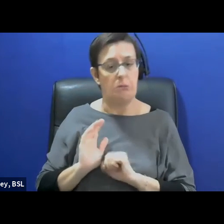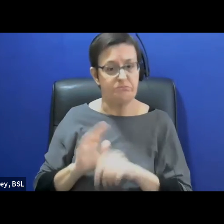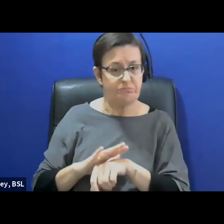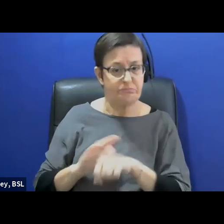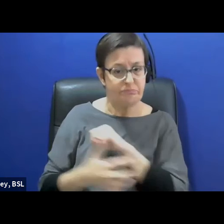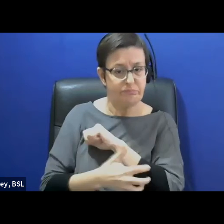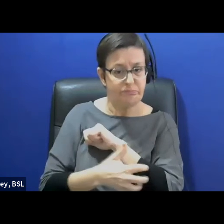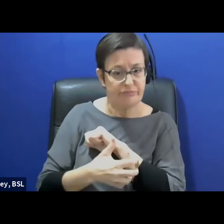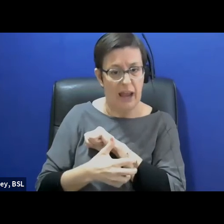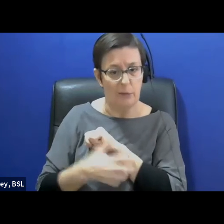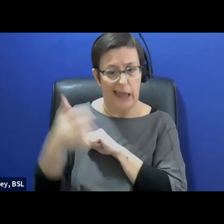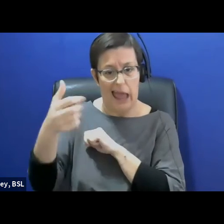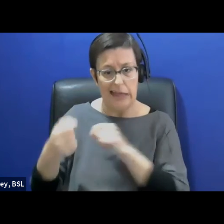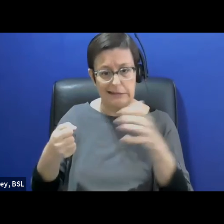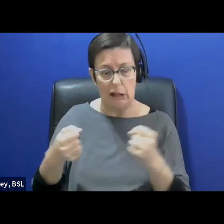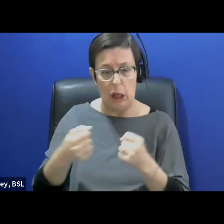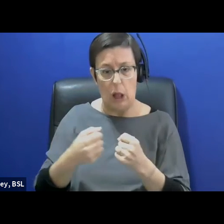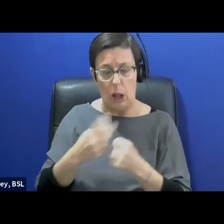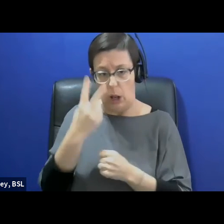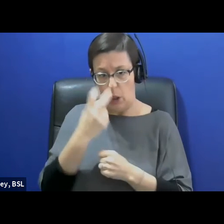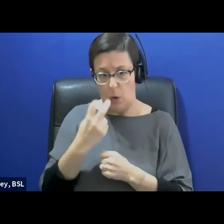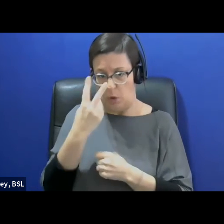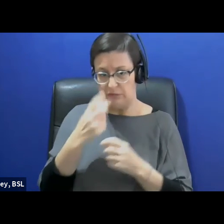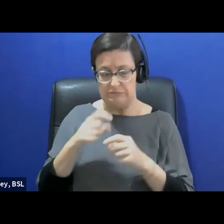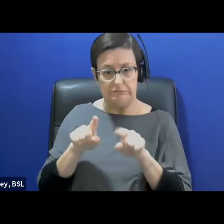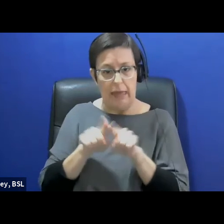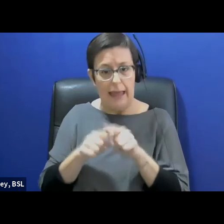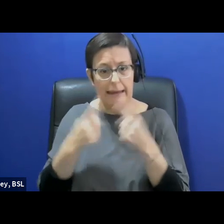here, there, and everywhere and looks like a care home.